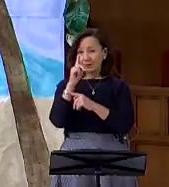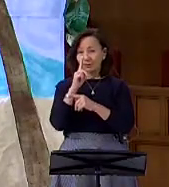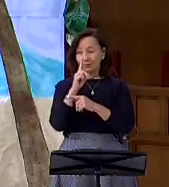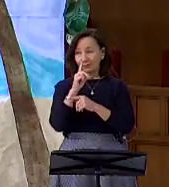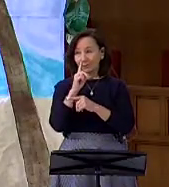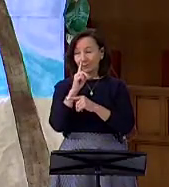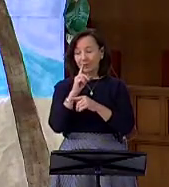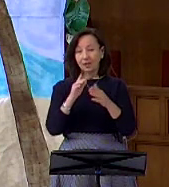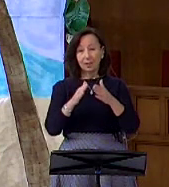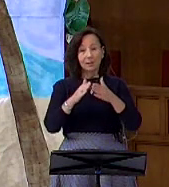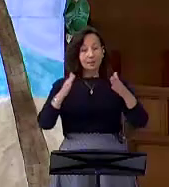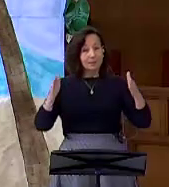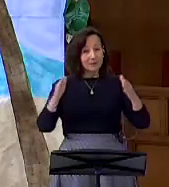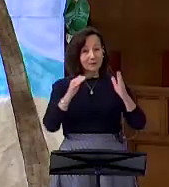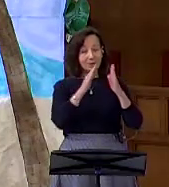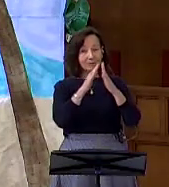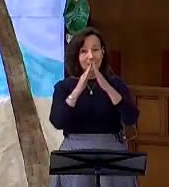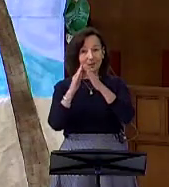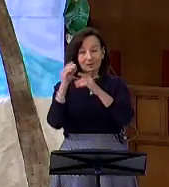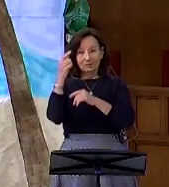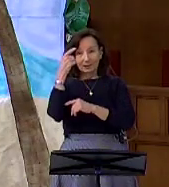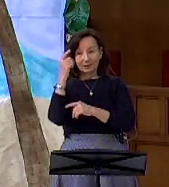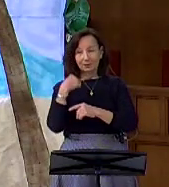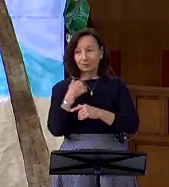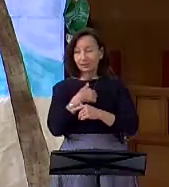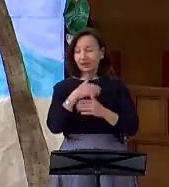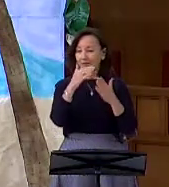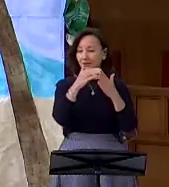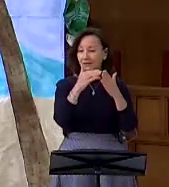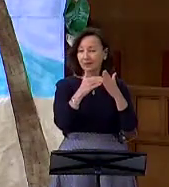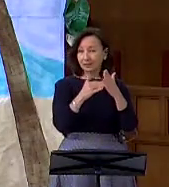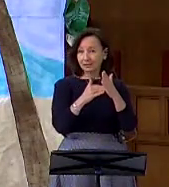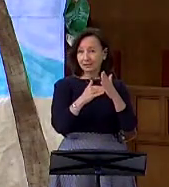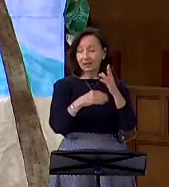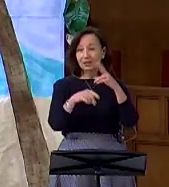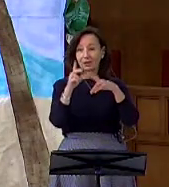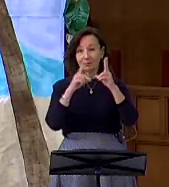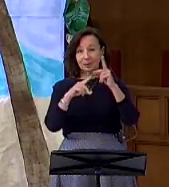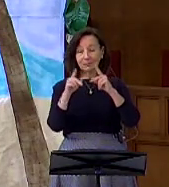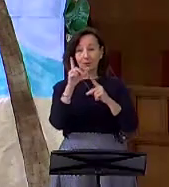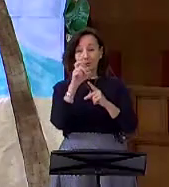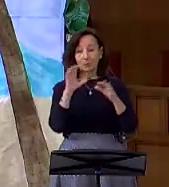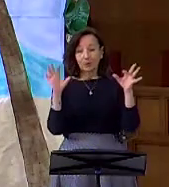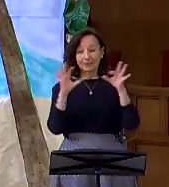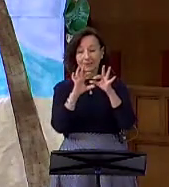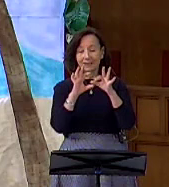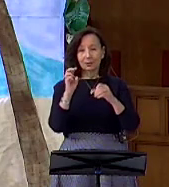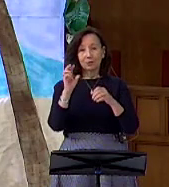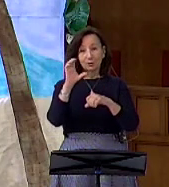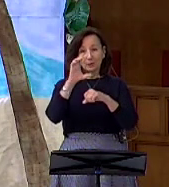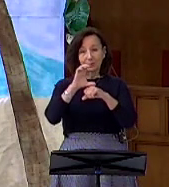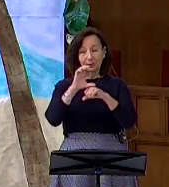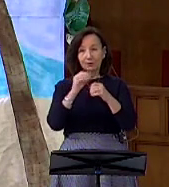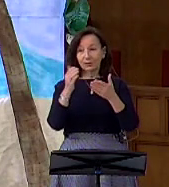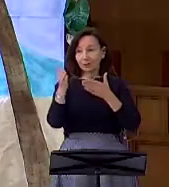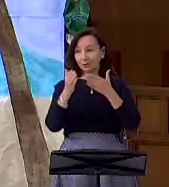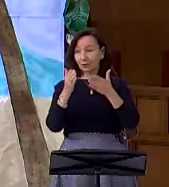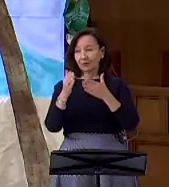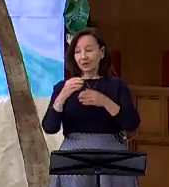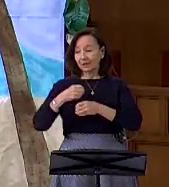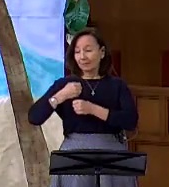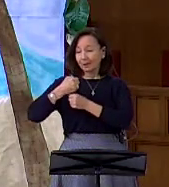wider community, even, because we have lists there of people who are connected to our congregation who are serving in the